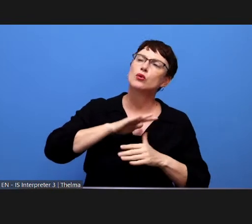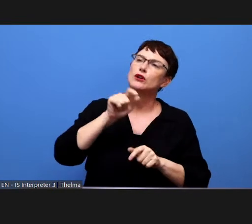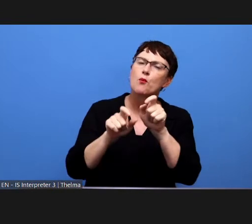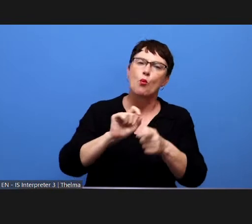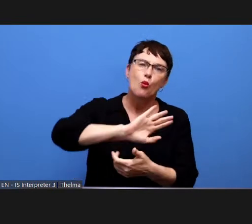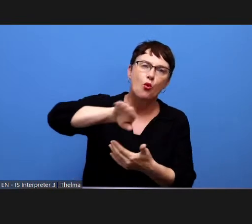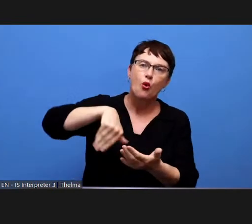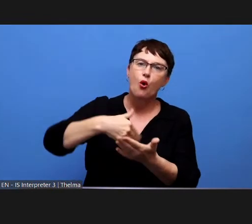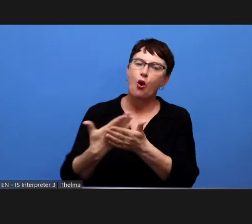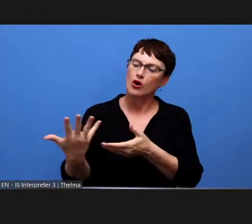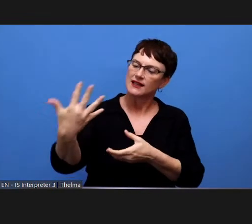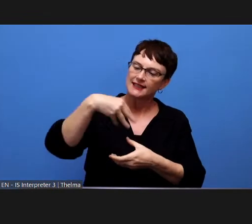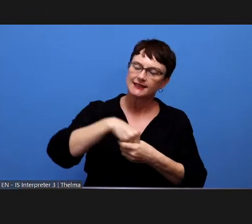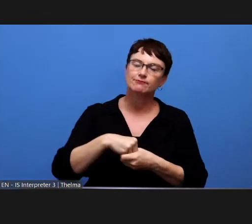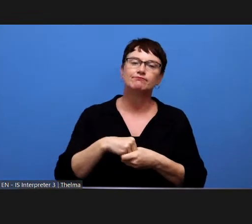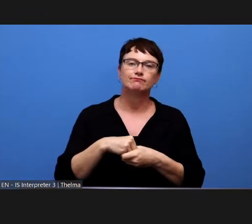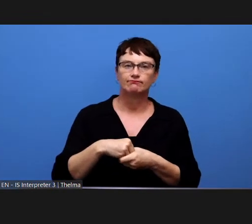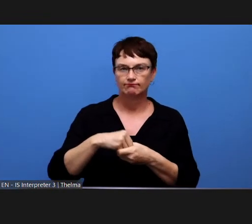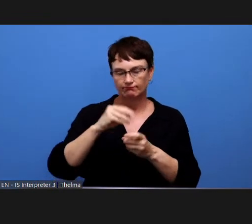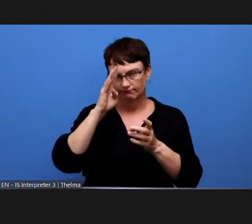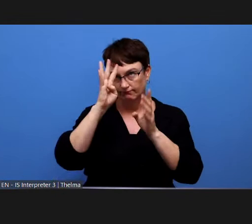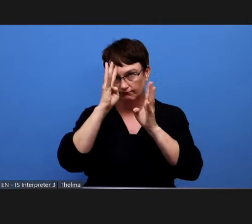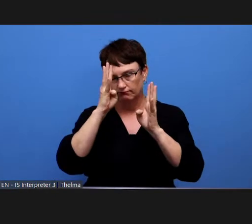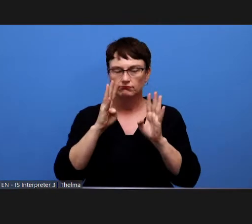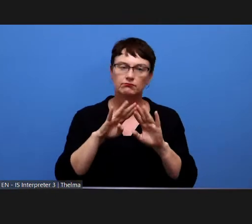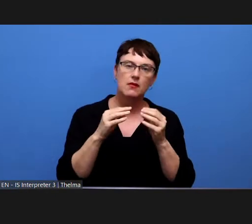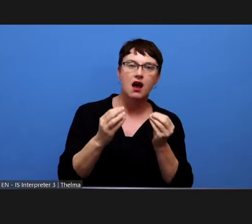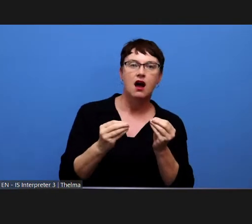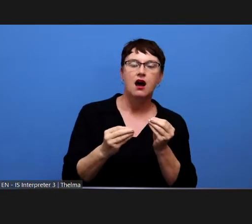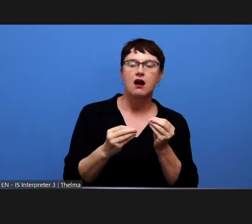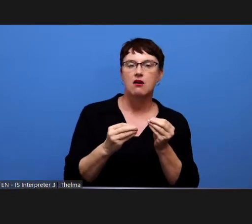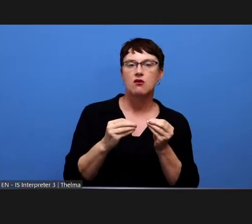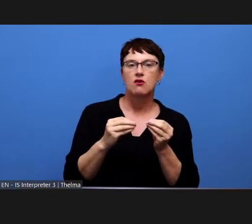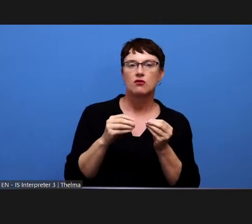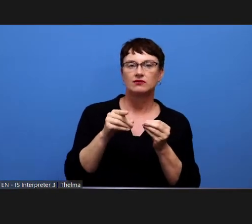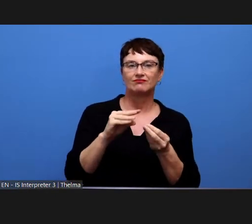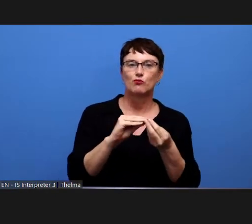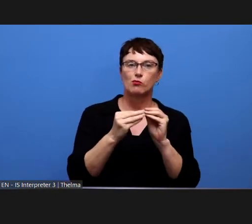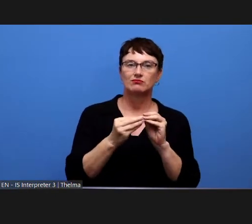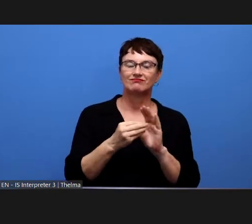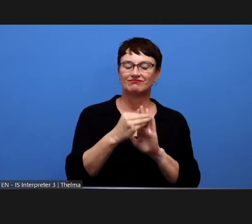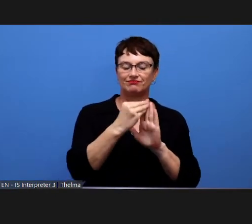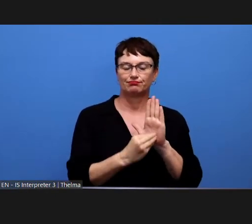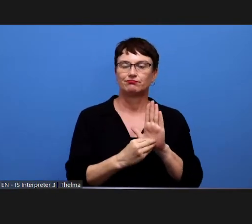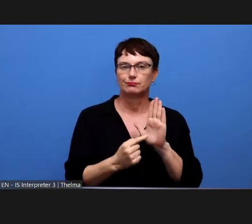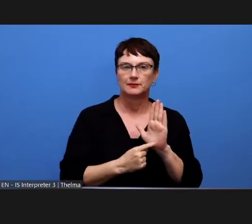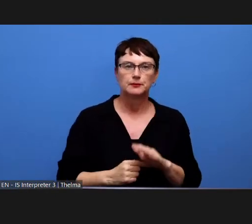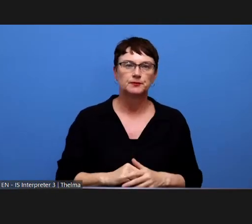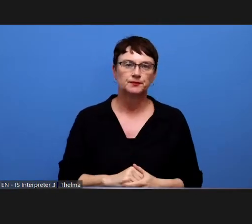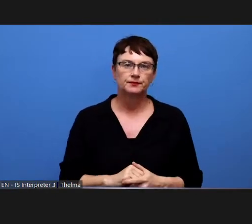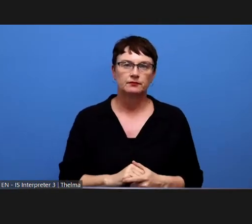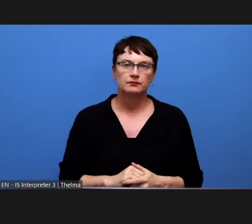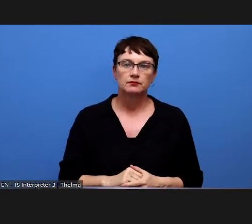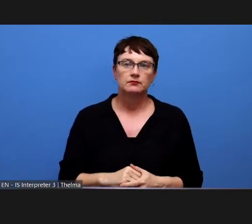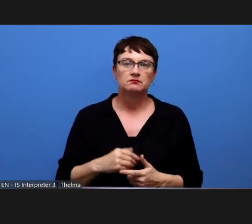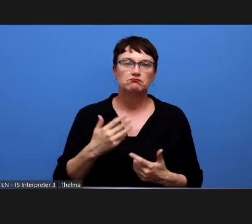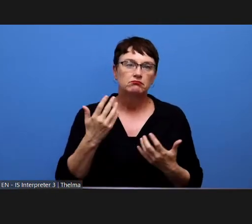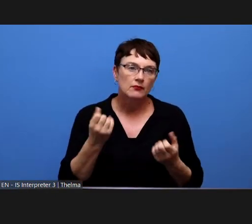to mobilize expertise from UN agencies or from other organizations to